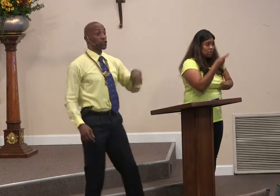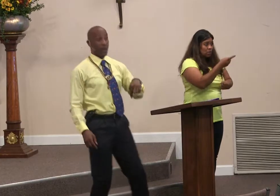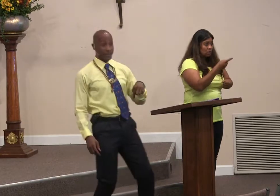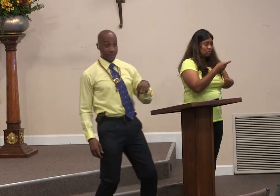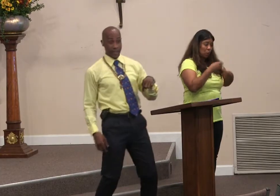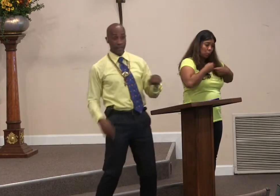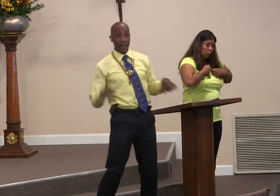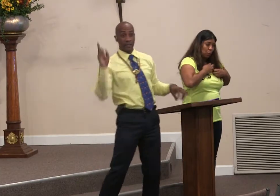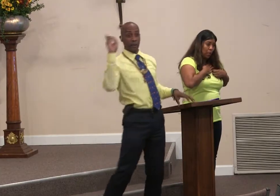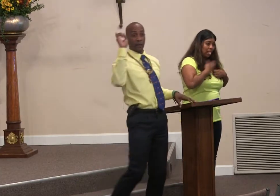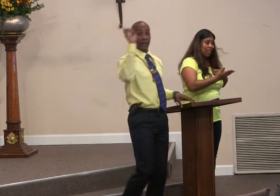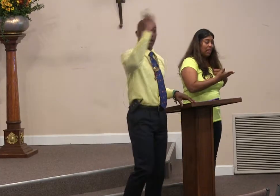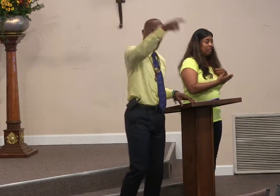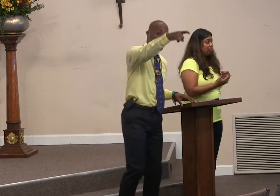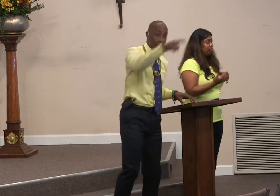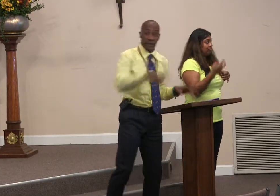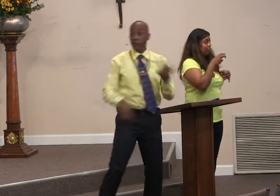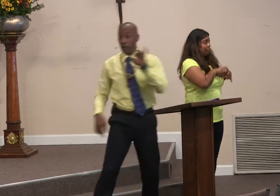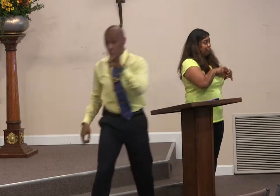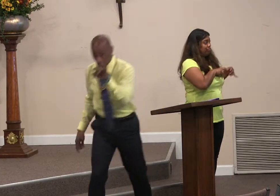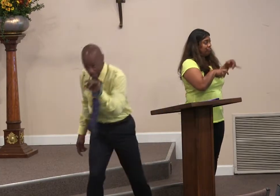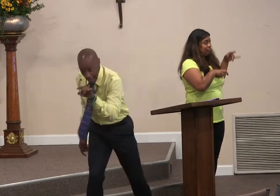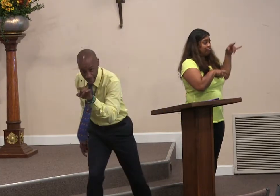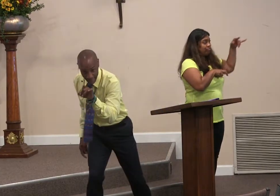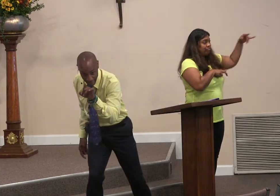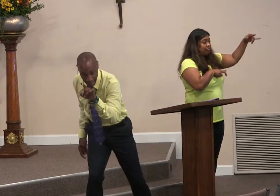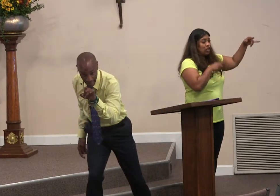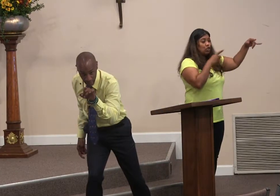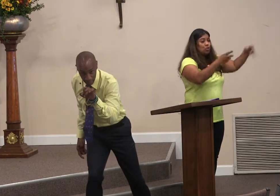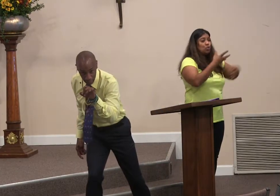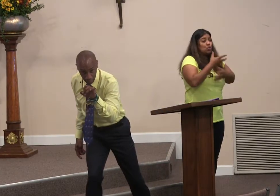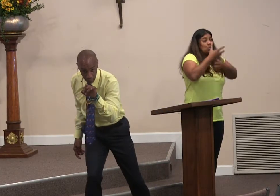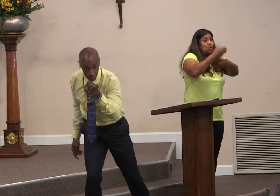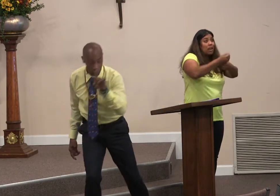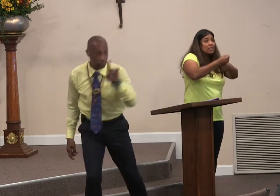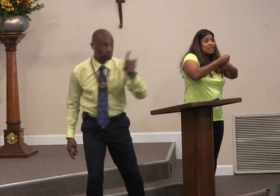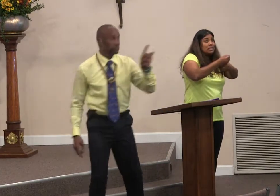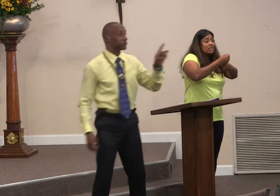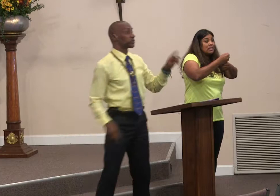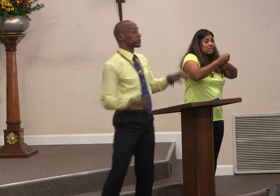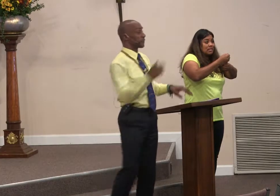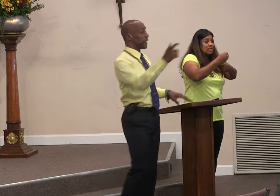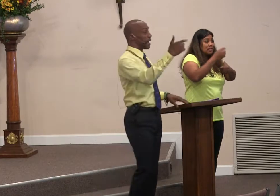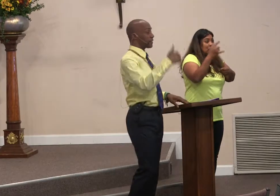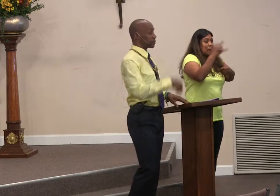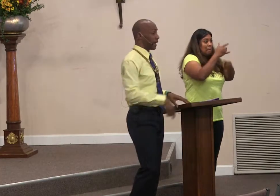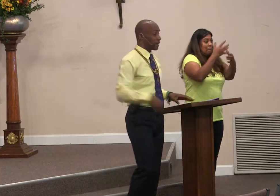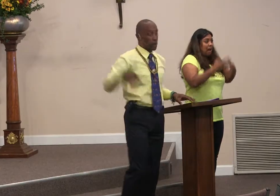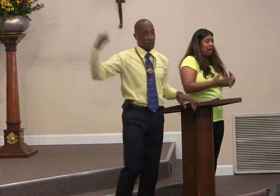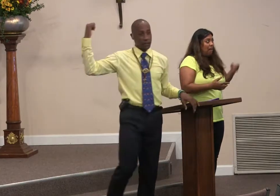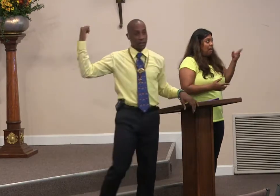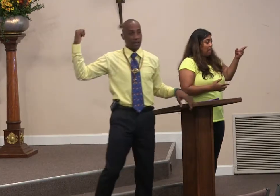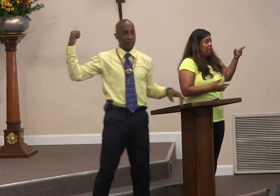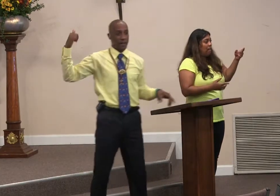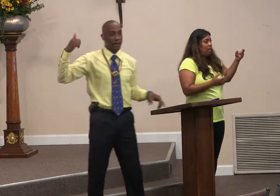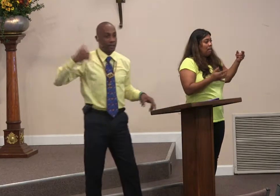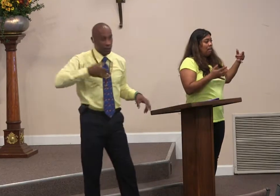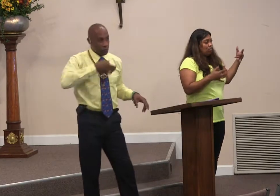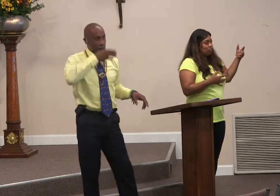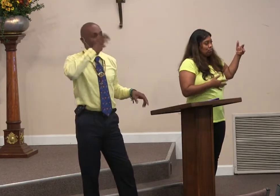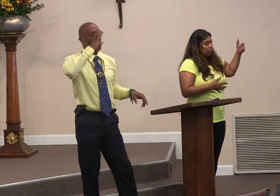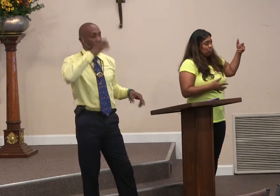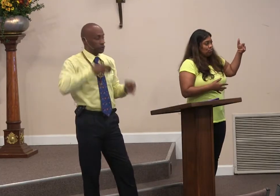You're trusting someone in a cockpit that you can't see to fly this plane while you're sitting in the